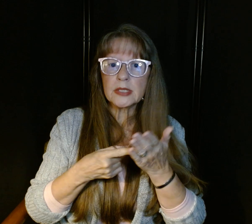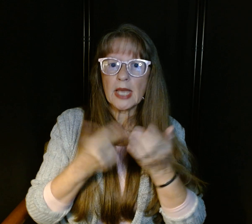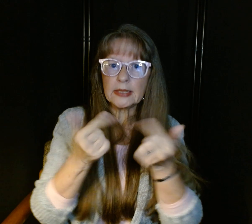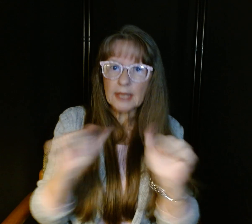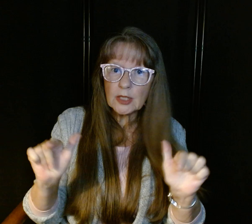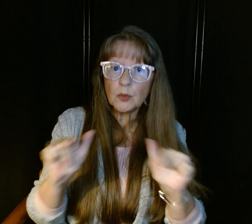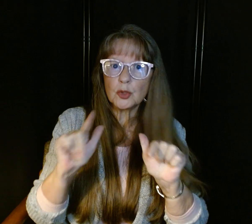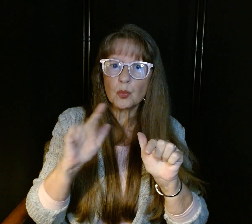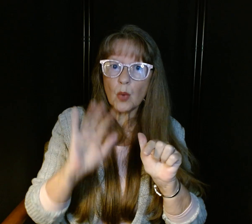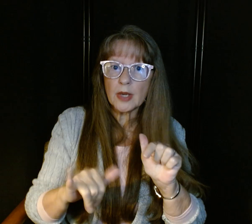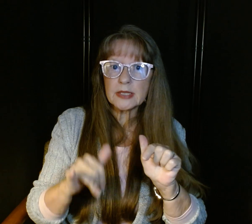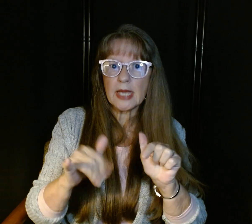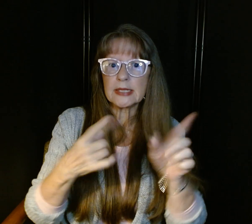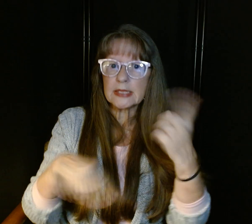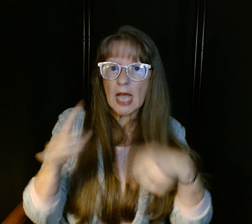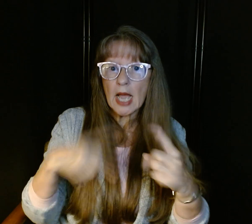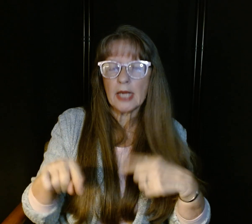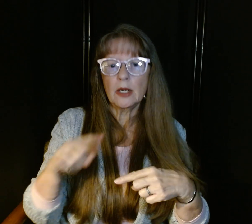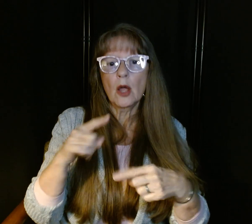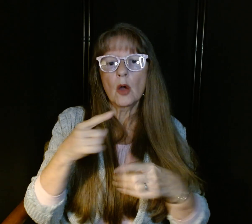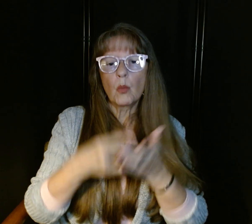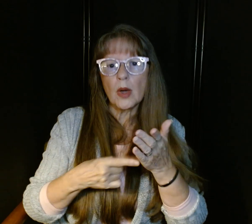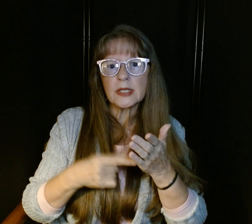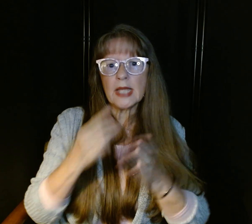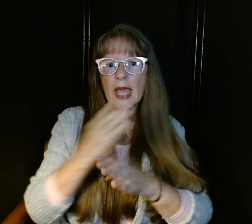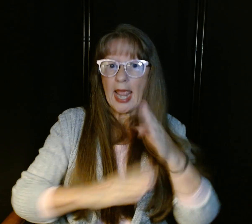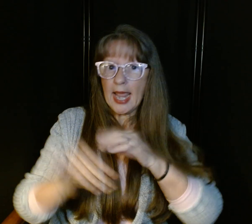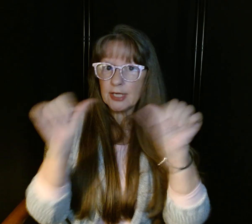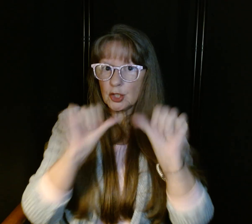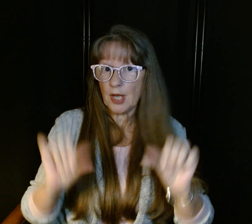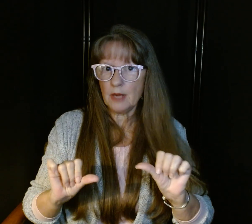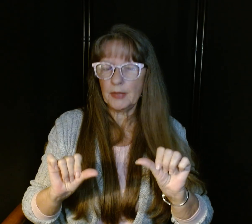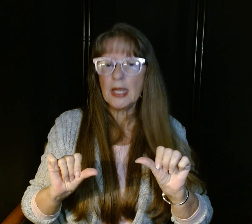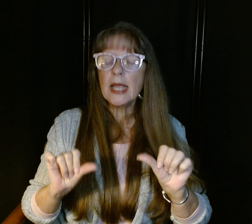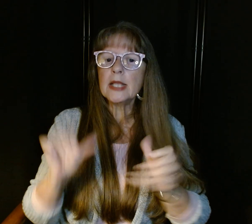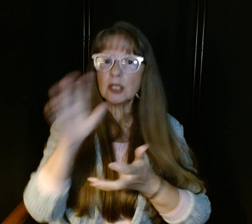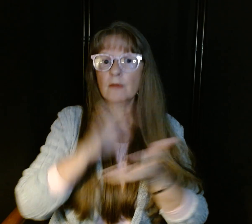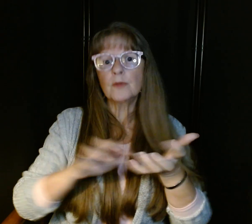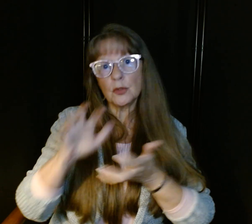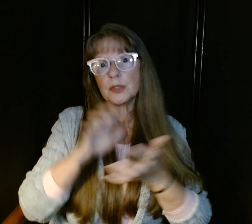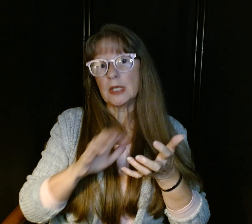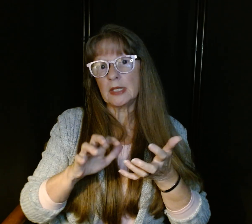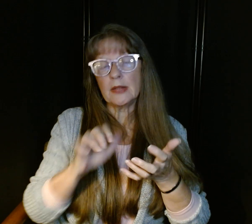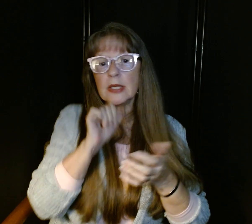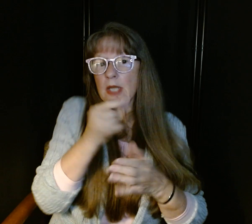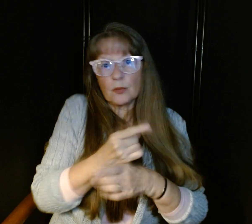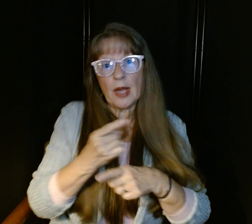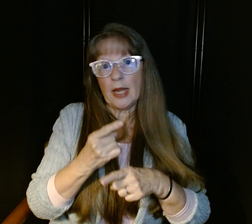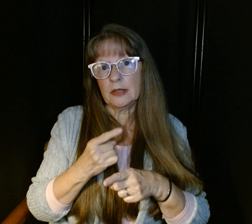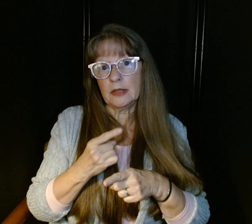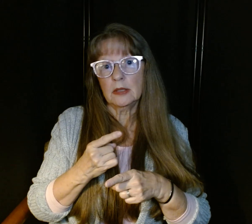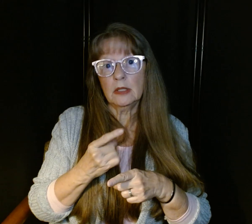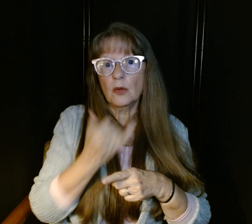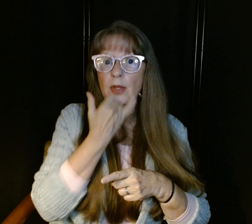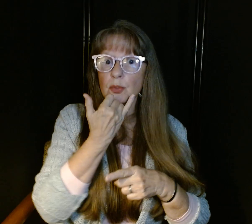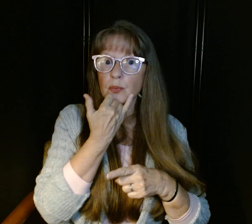that language? What is that sign? What is that hand shape? It's confusing, and that's not right. That's